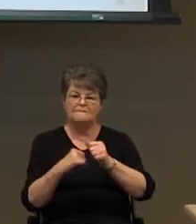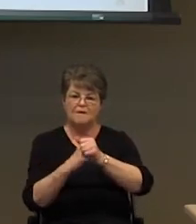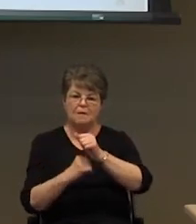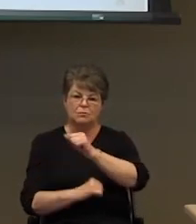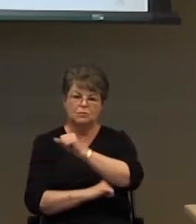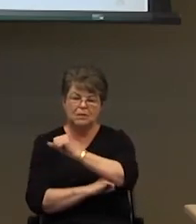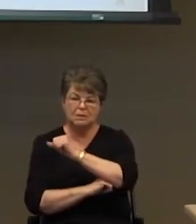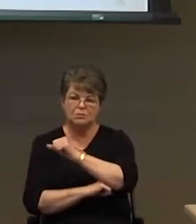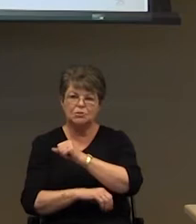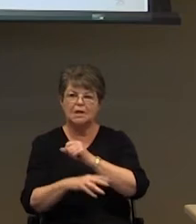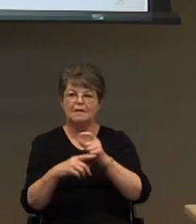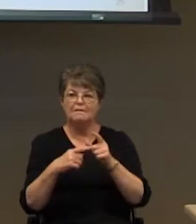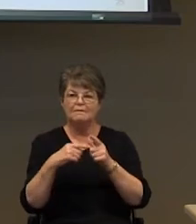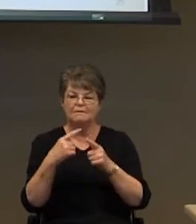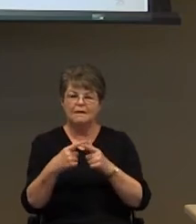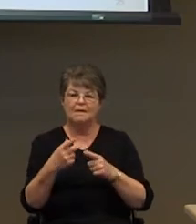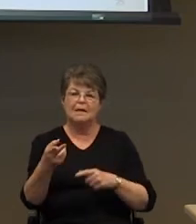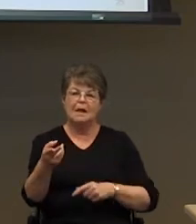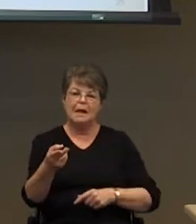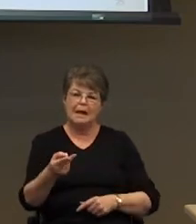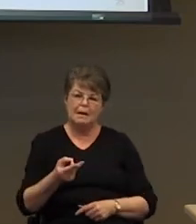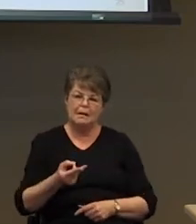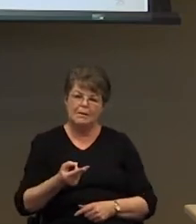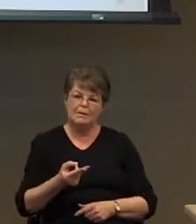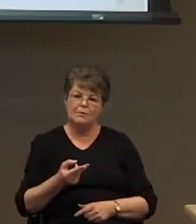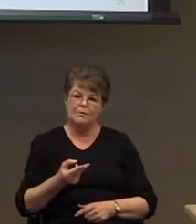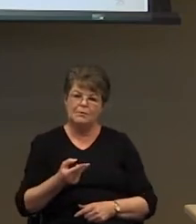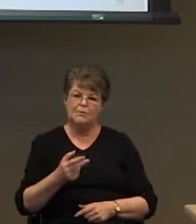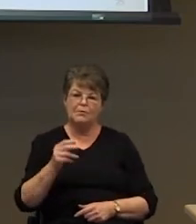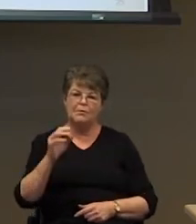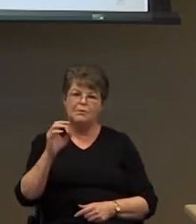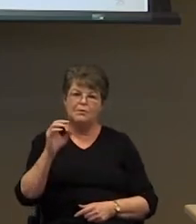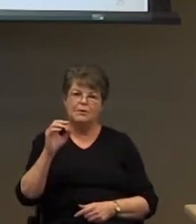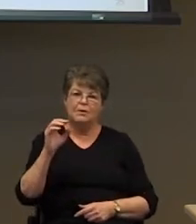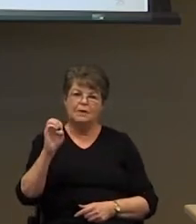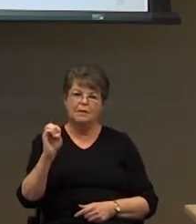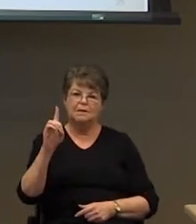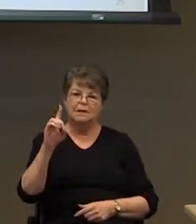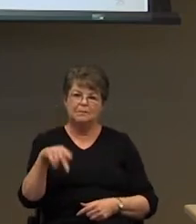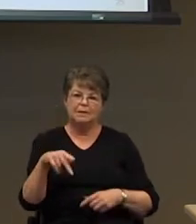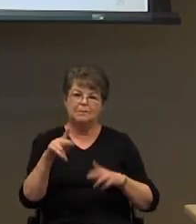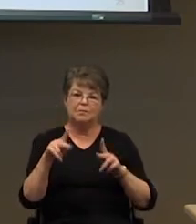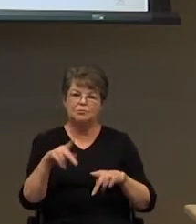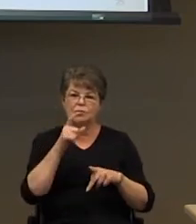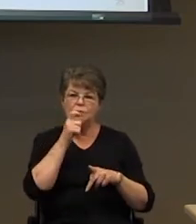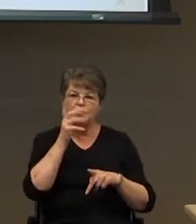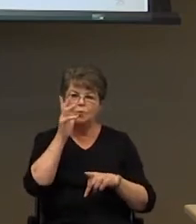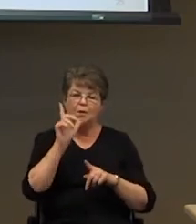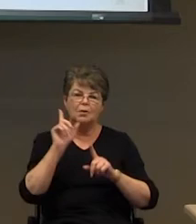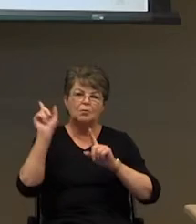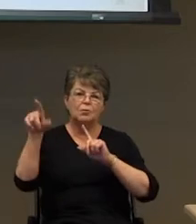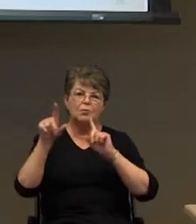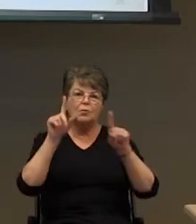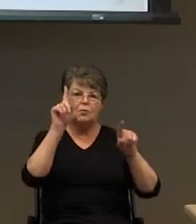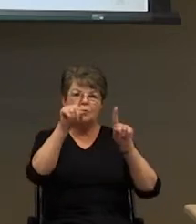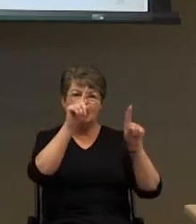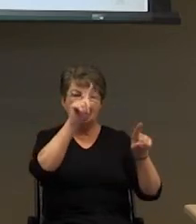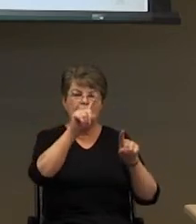foundation, and then hire a EDP person that's going to go out and